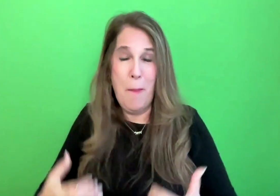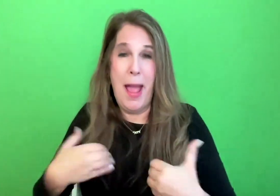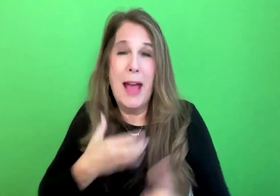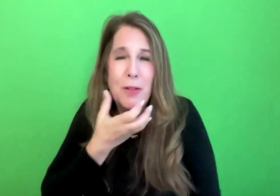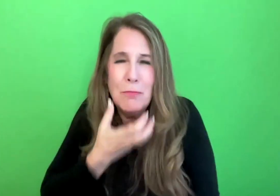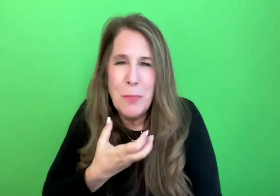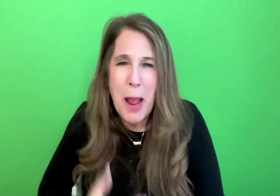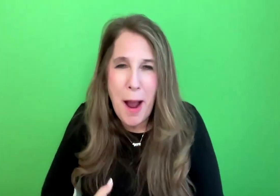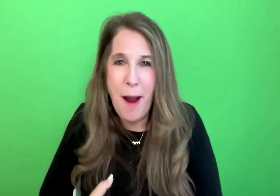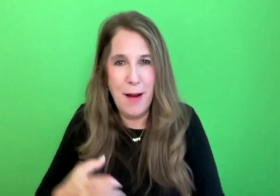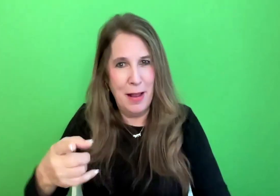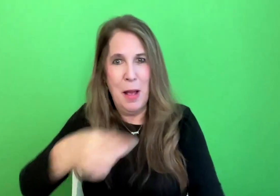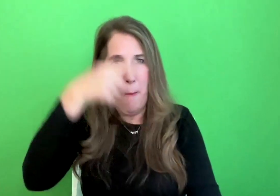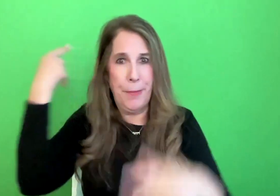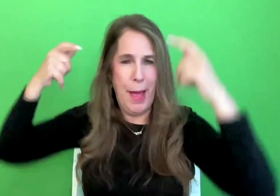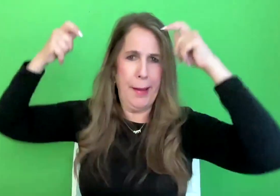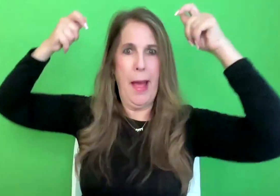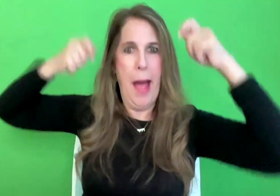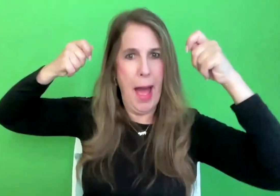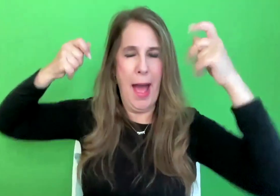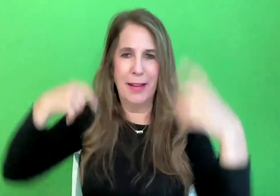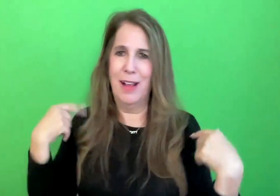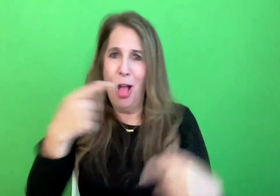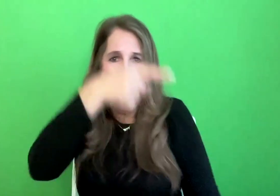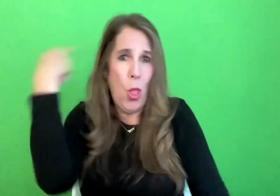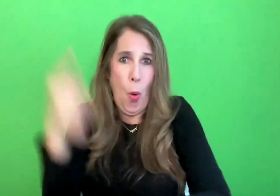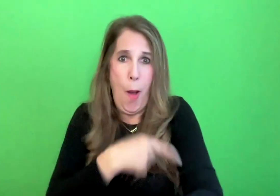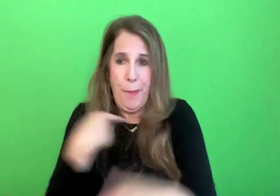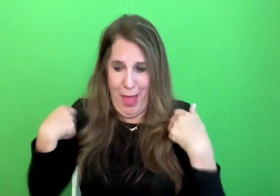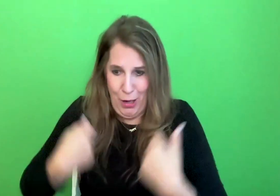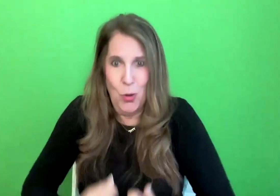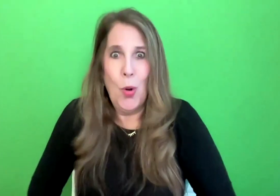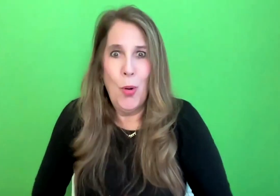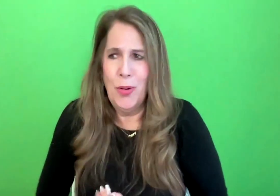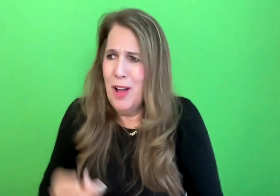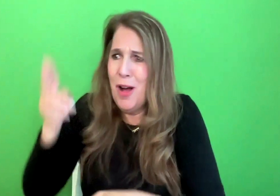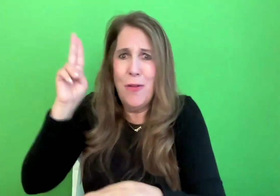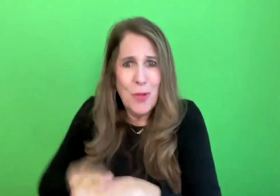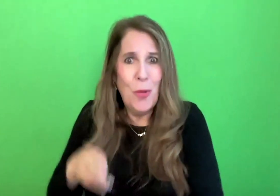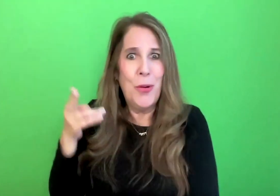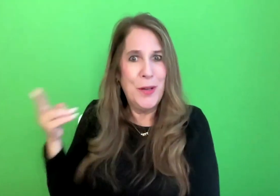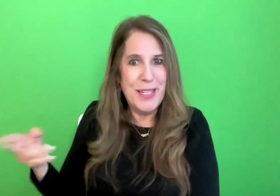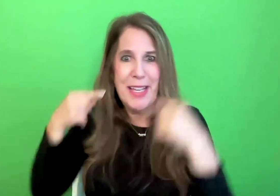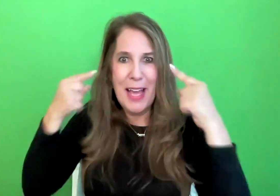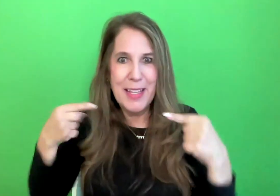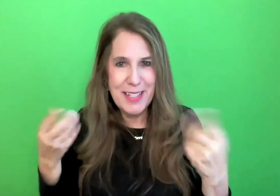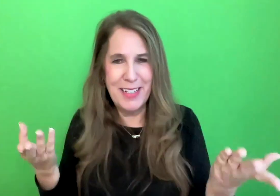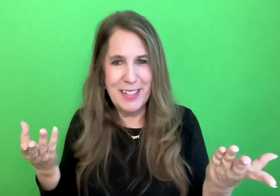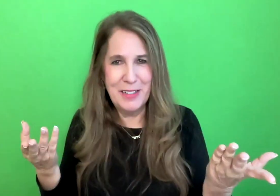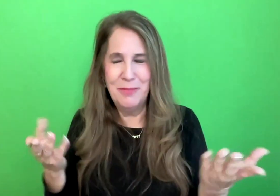I've since found out that not all Hasidic men wear their sideburns that way. What? Of course